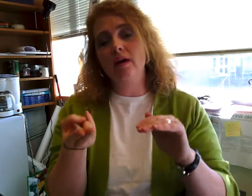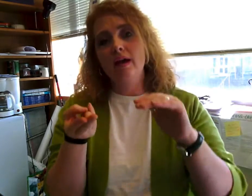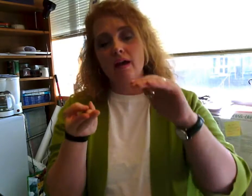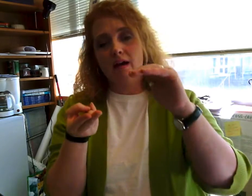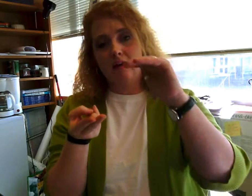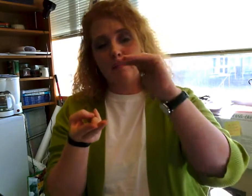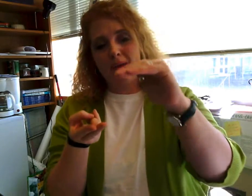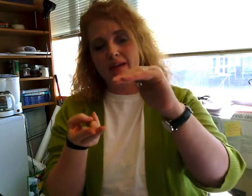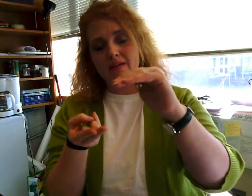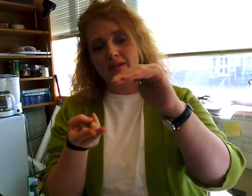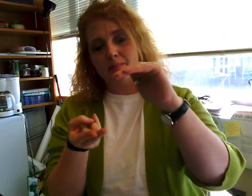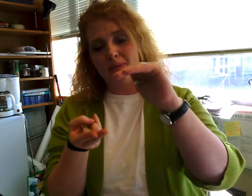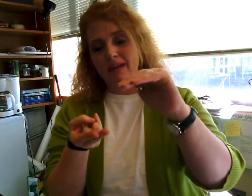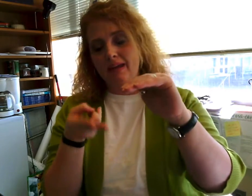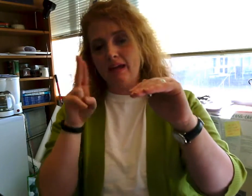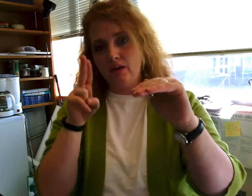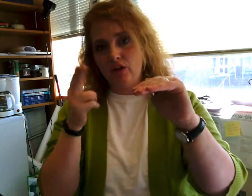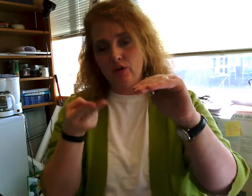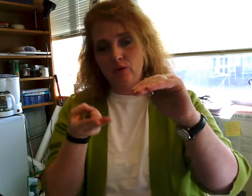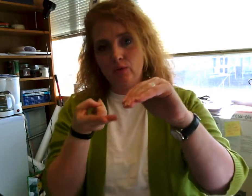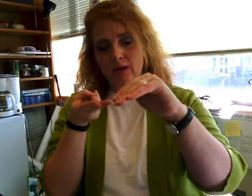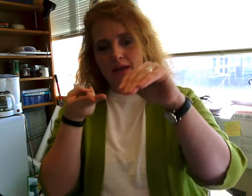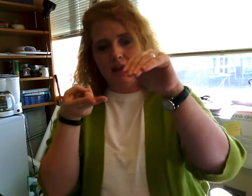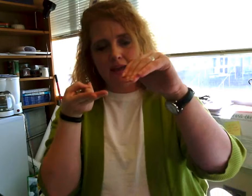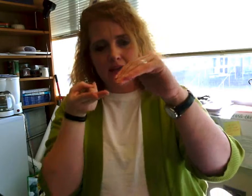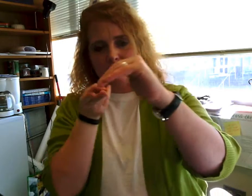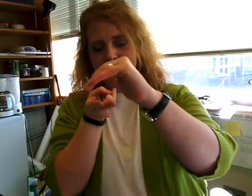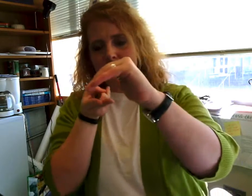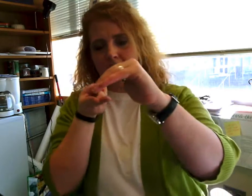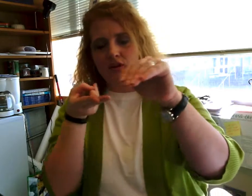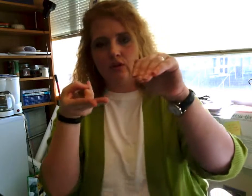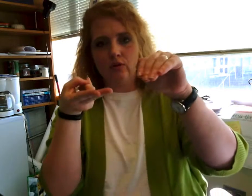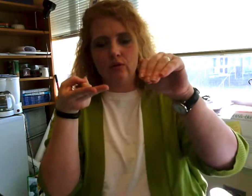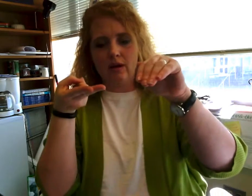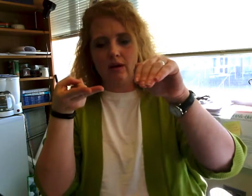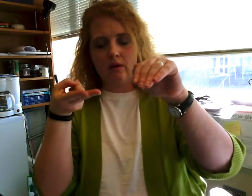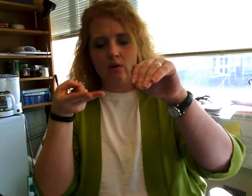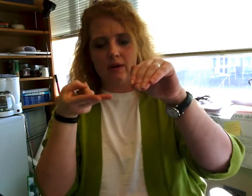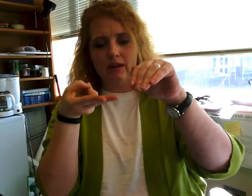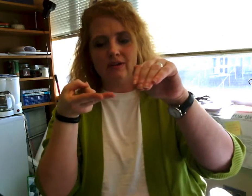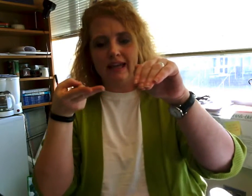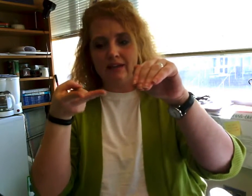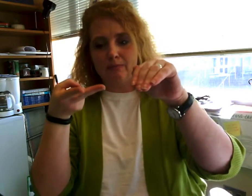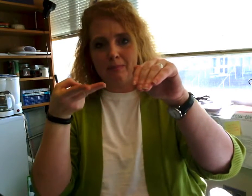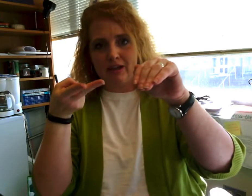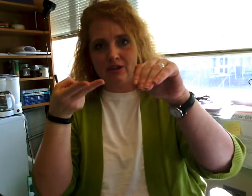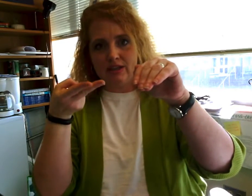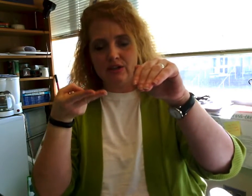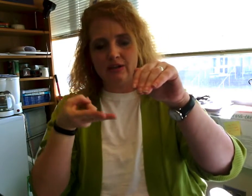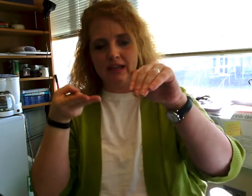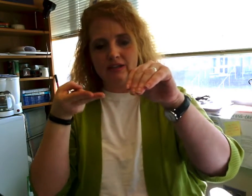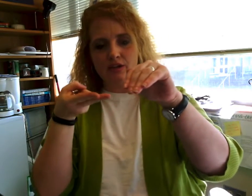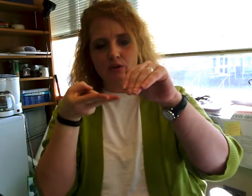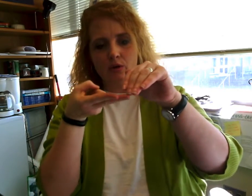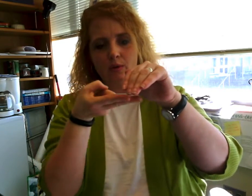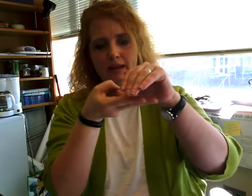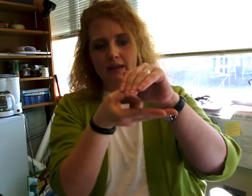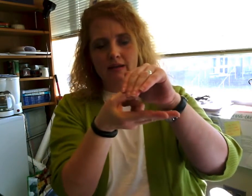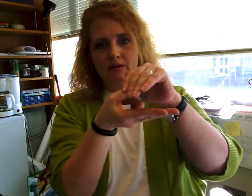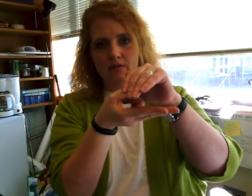or bent B and a U, and the scan. You're going your legs. Imagine these are your legs, and you're going in